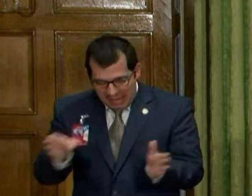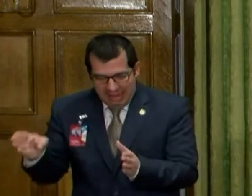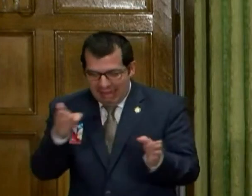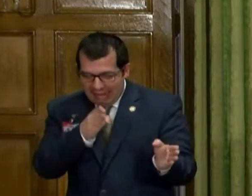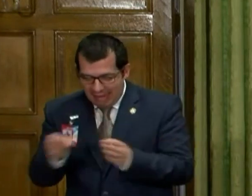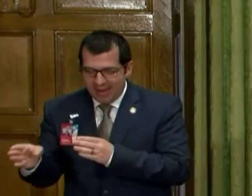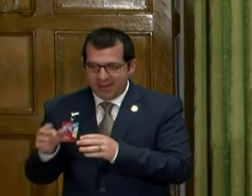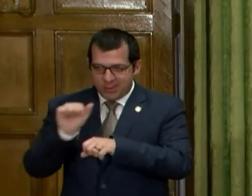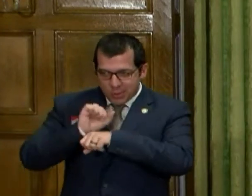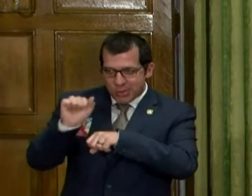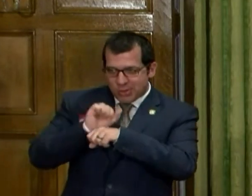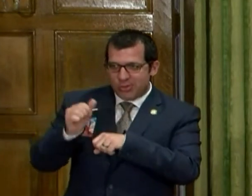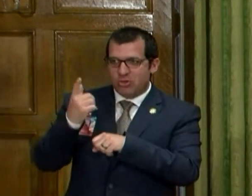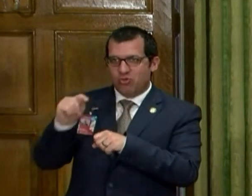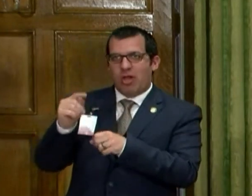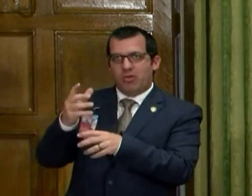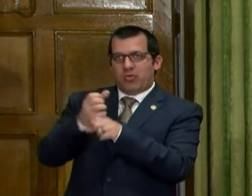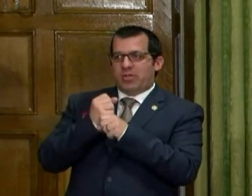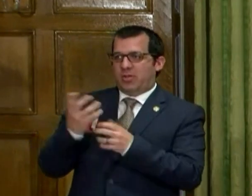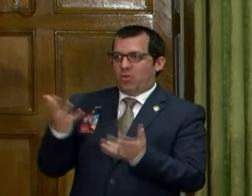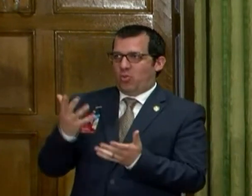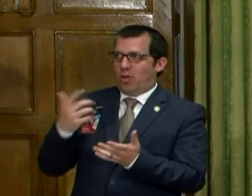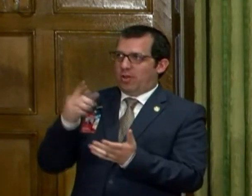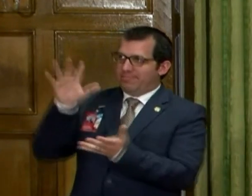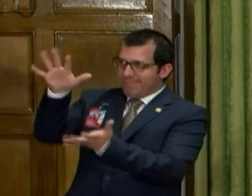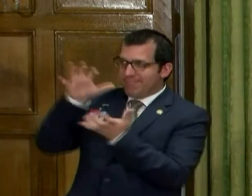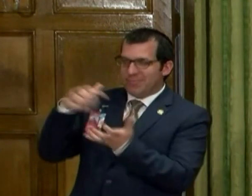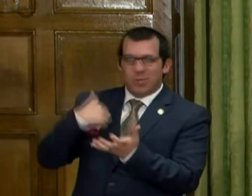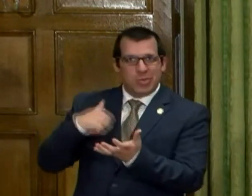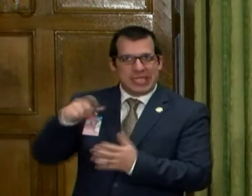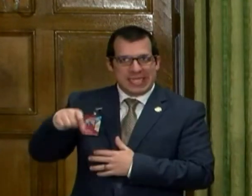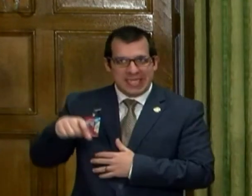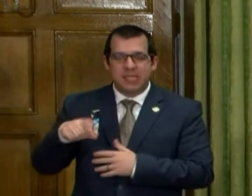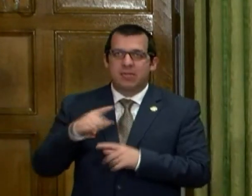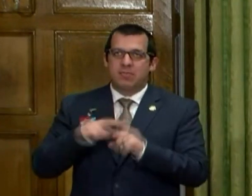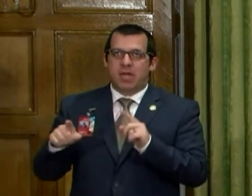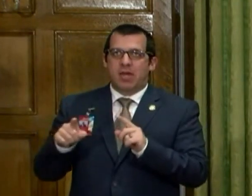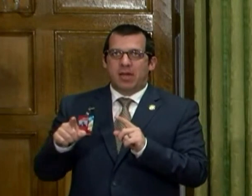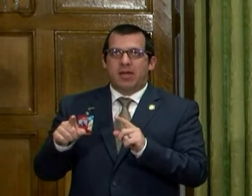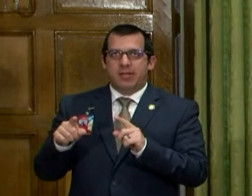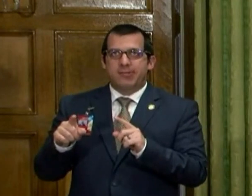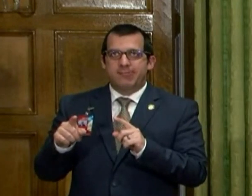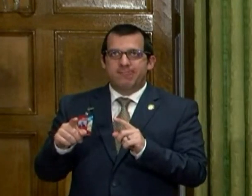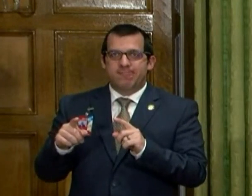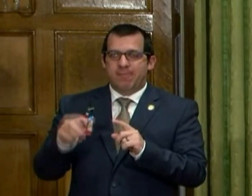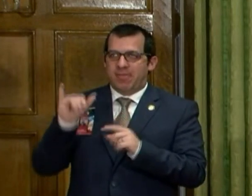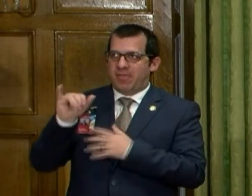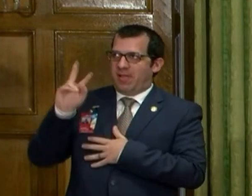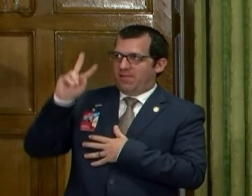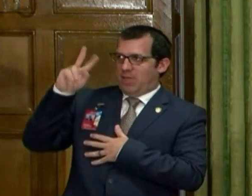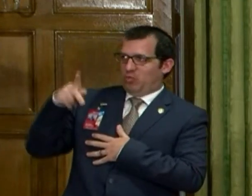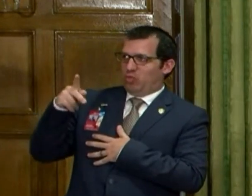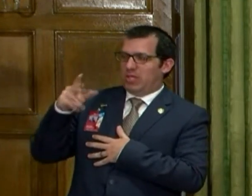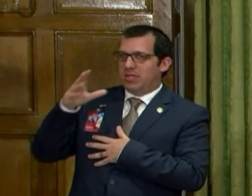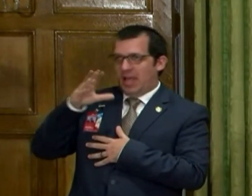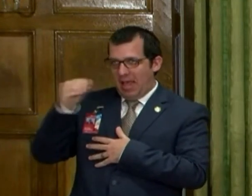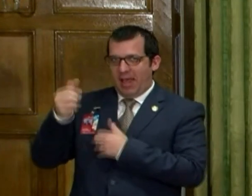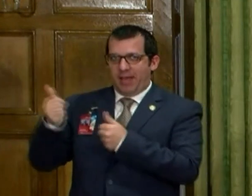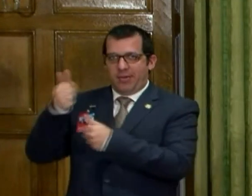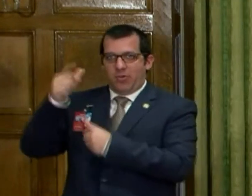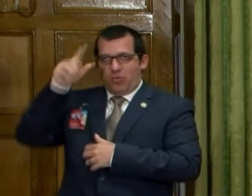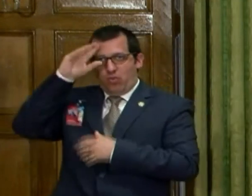and trying to acquire what we need to acquire, but certainly the Vice President and the